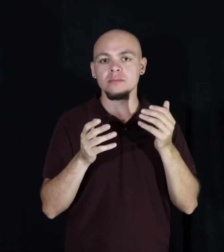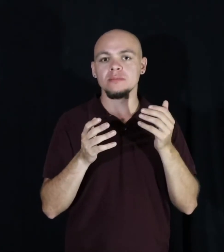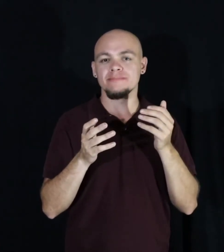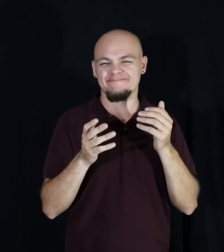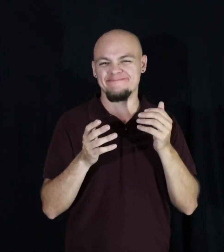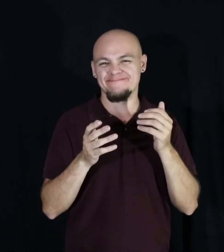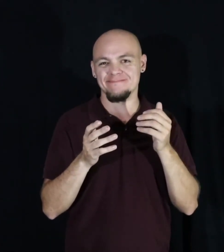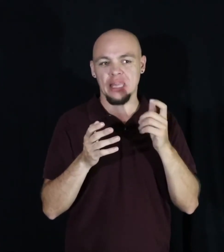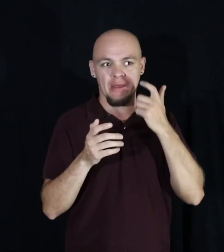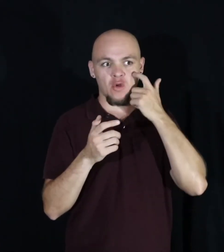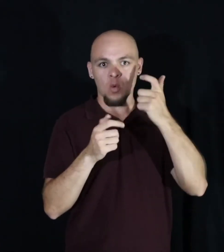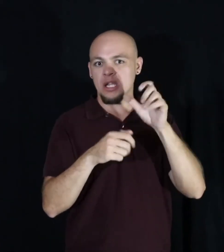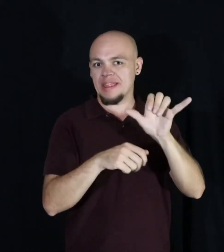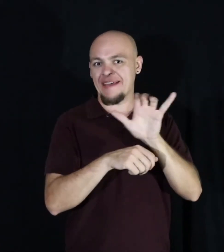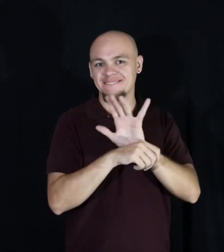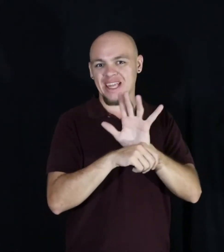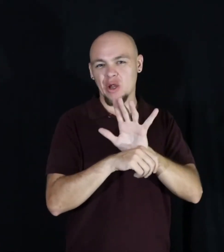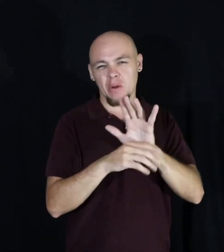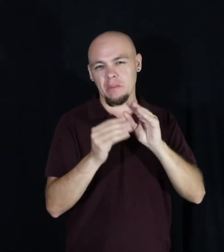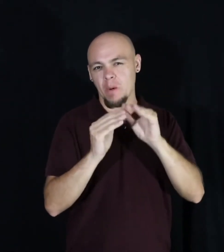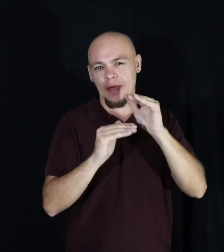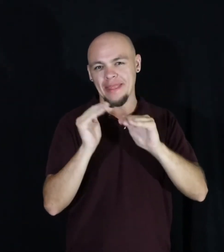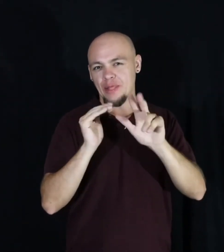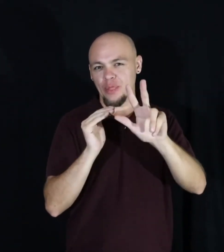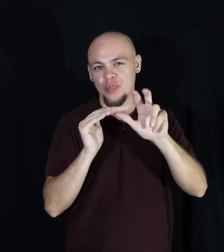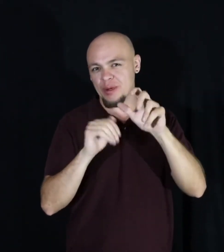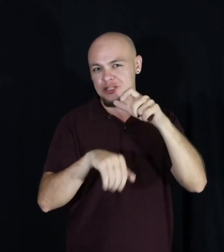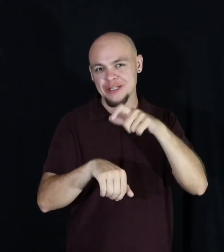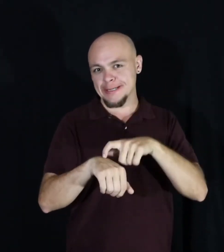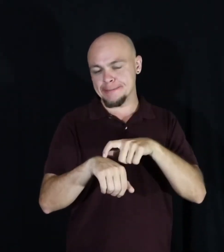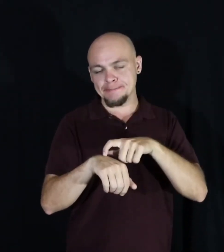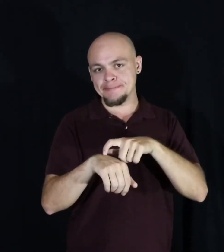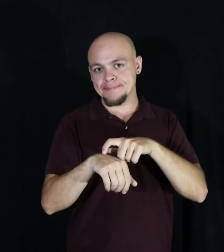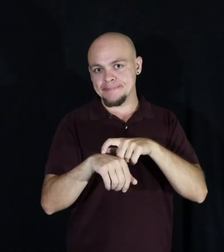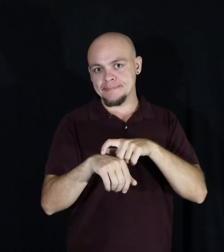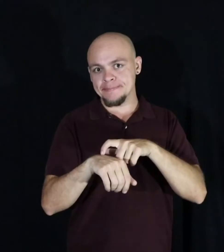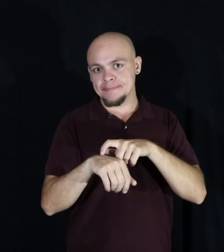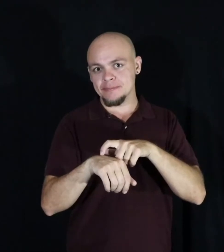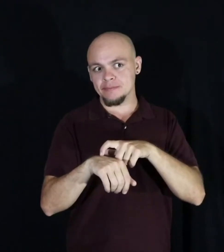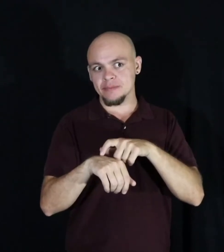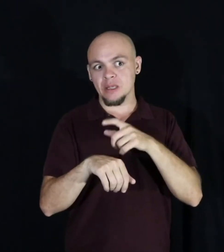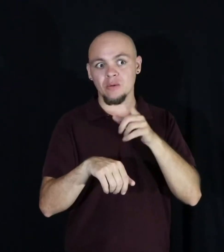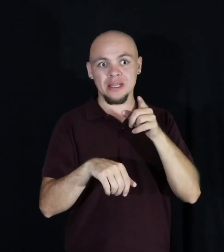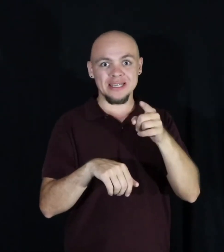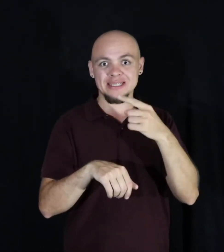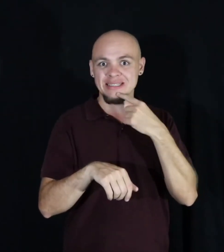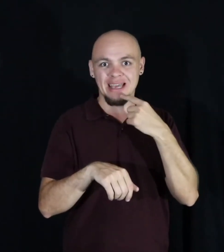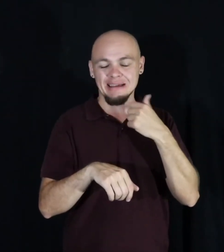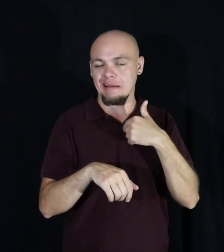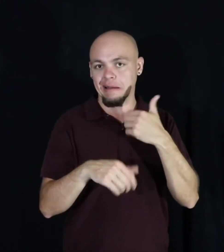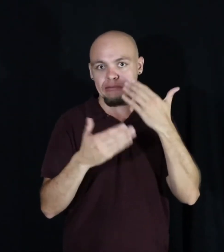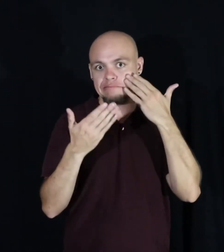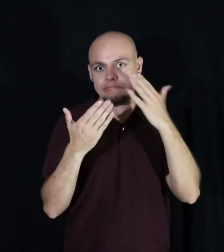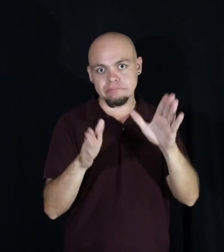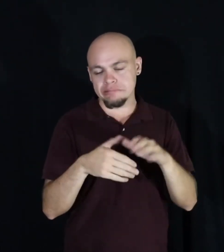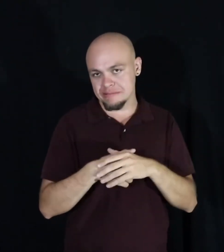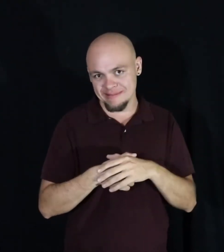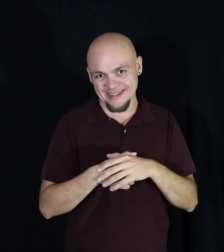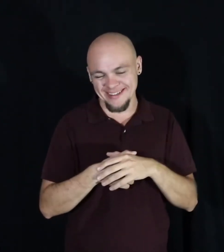I've watched this video over 300 times, and I still have no idea what the hell I'm saying.